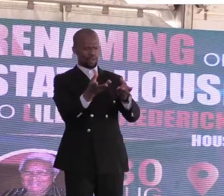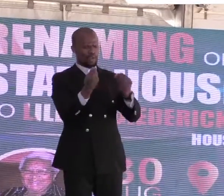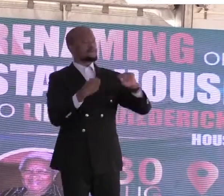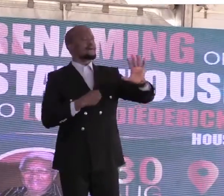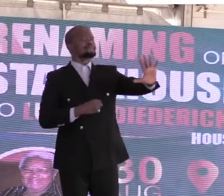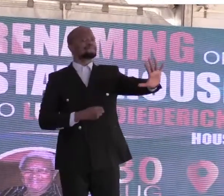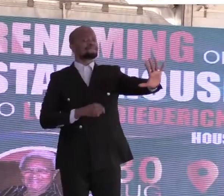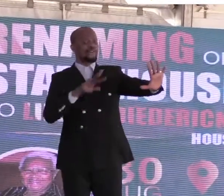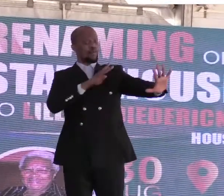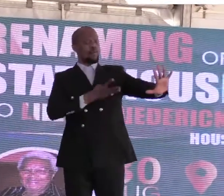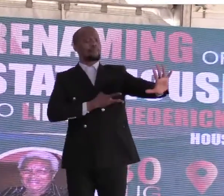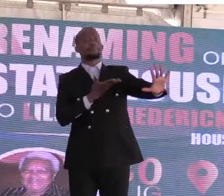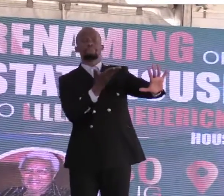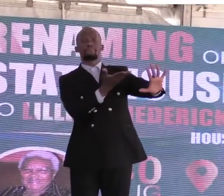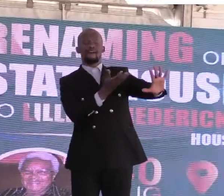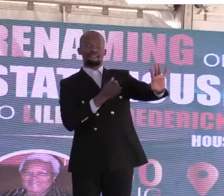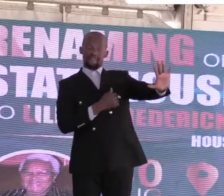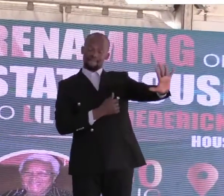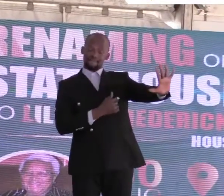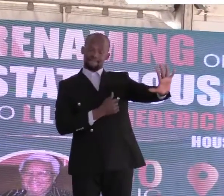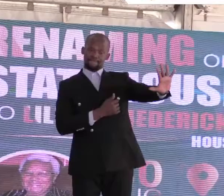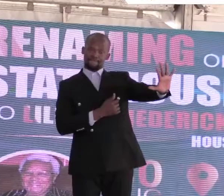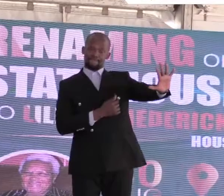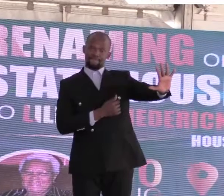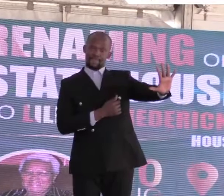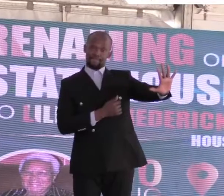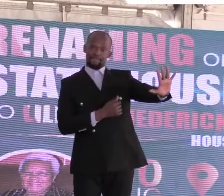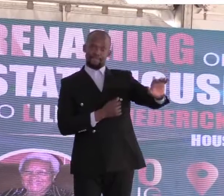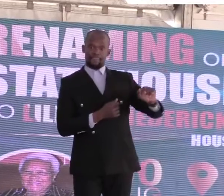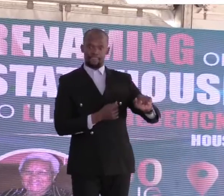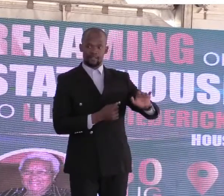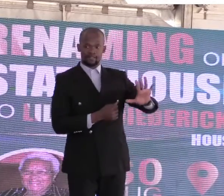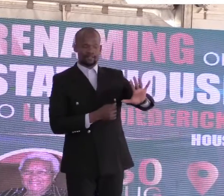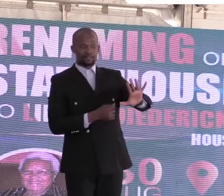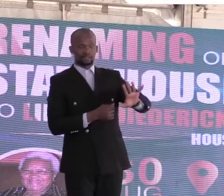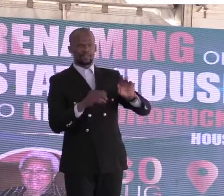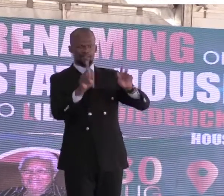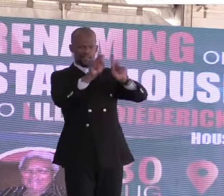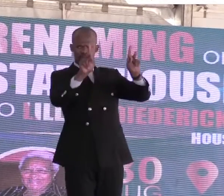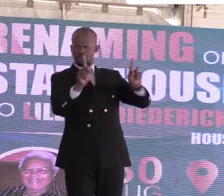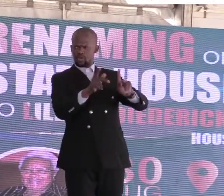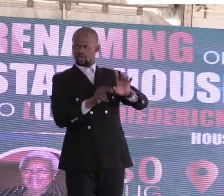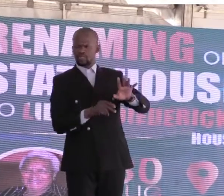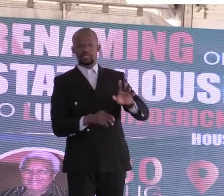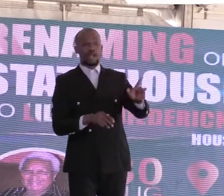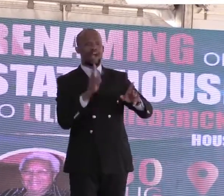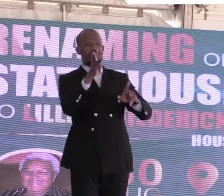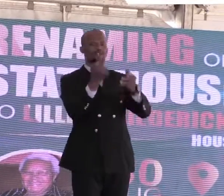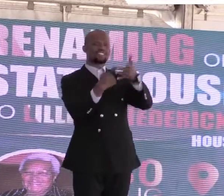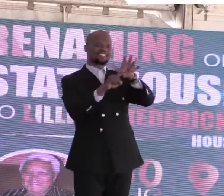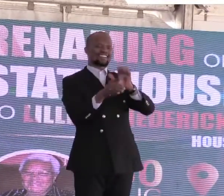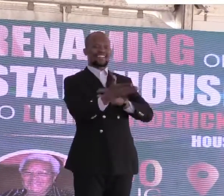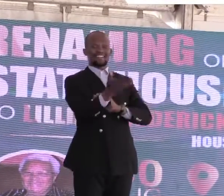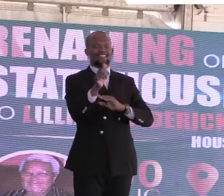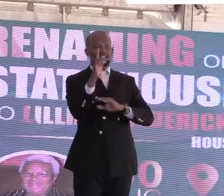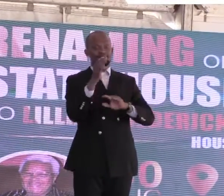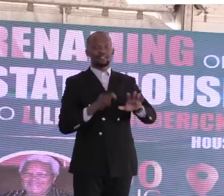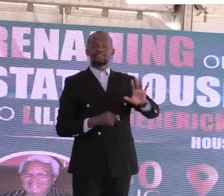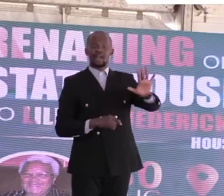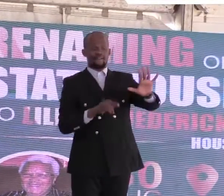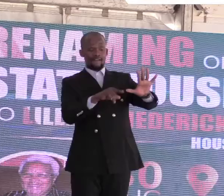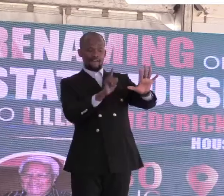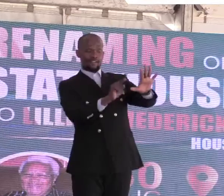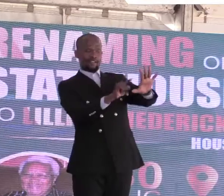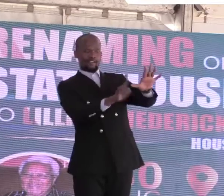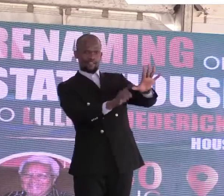in the front. 5. And I've got the photo here, I'll share it with you later. And that 5th